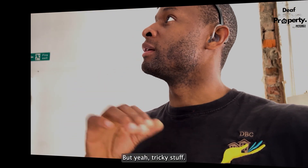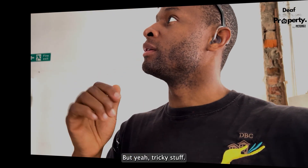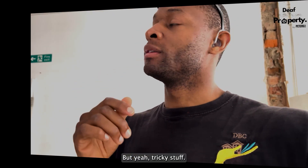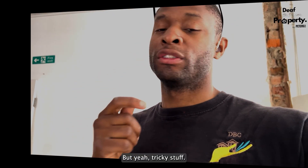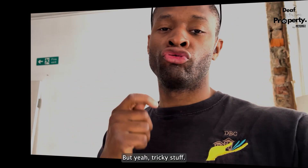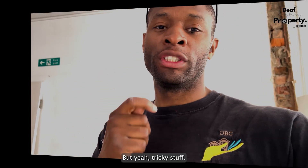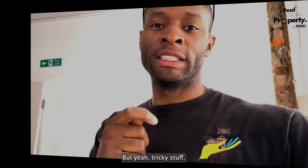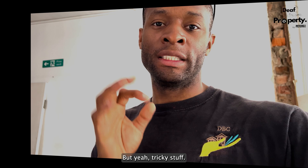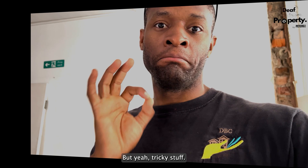tricky stuff.